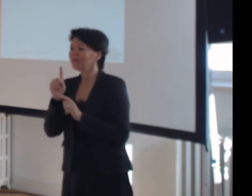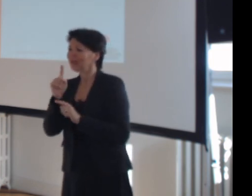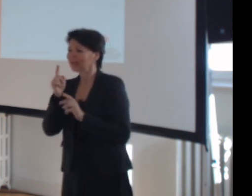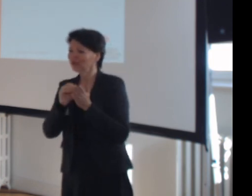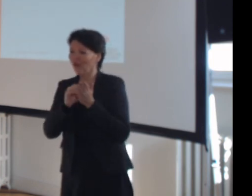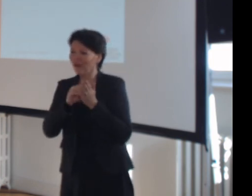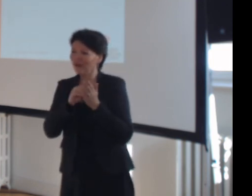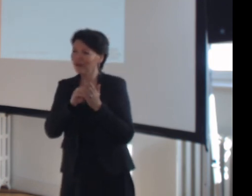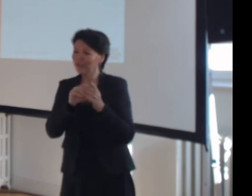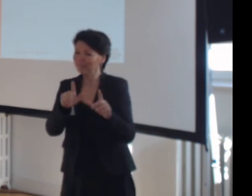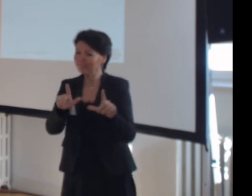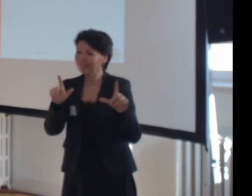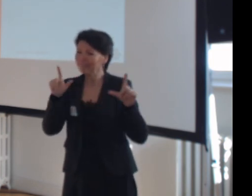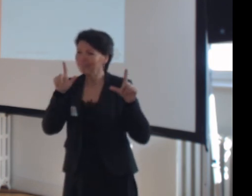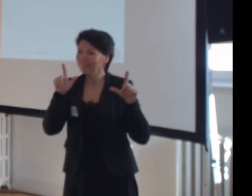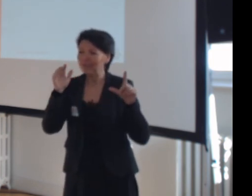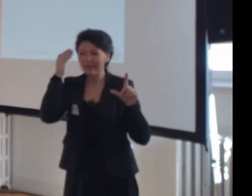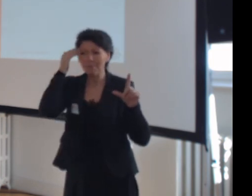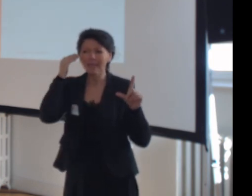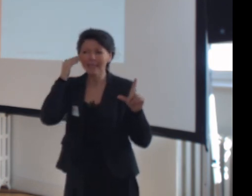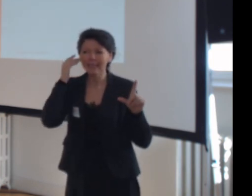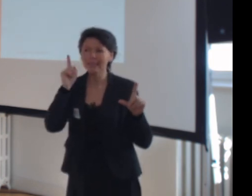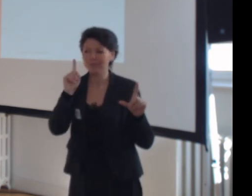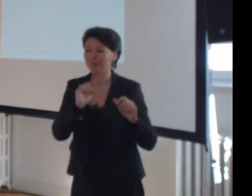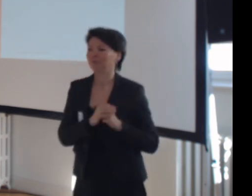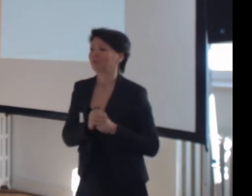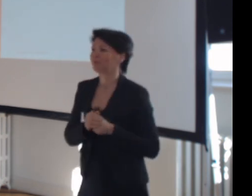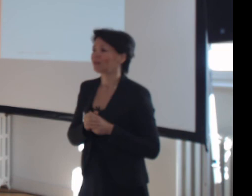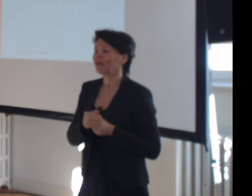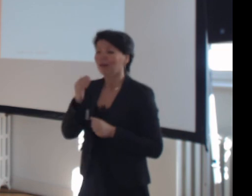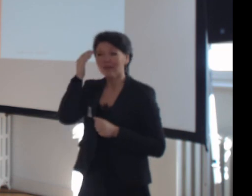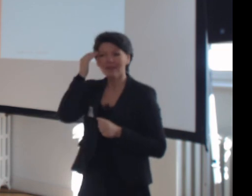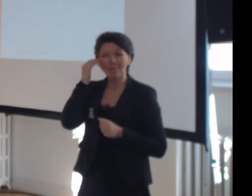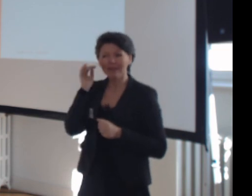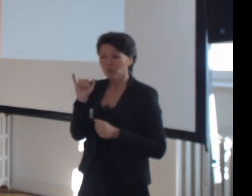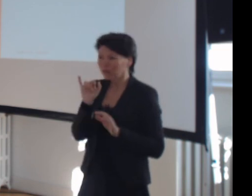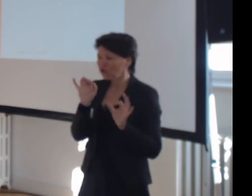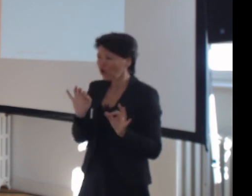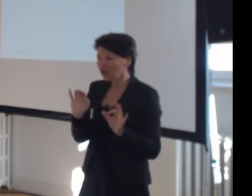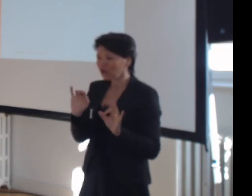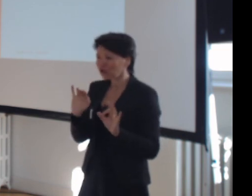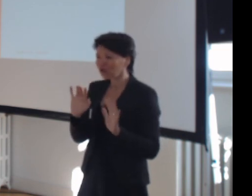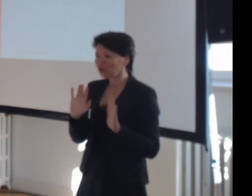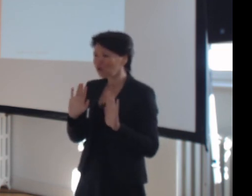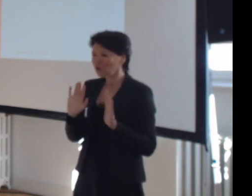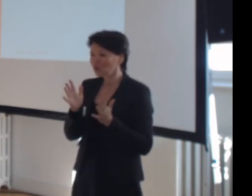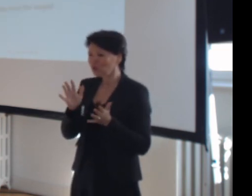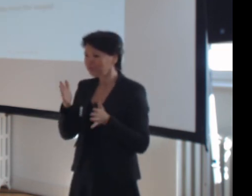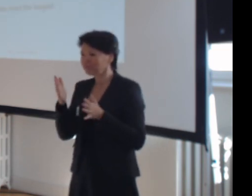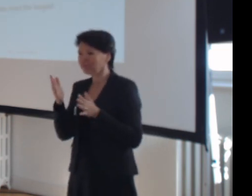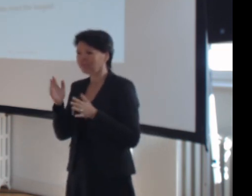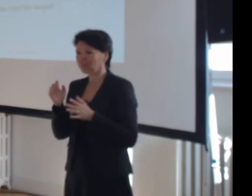in just a little bit more on dementia. What is it exactly, and how does it impact